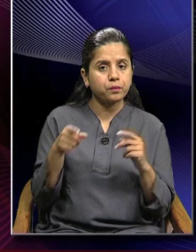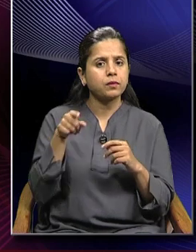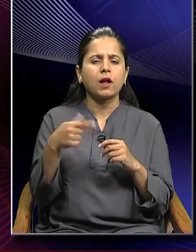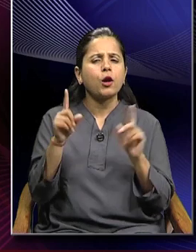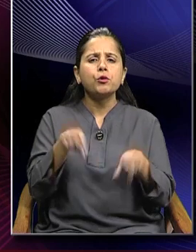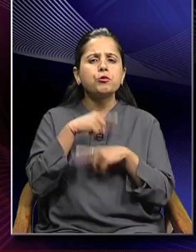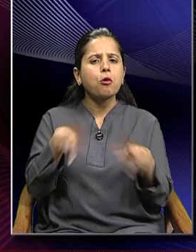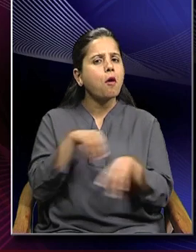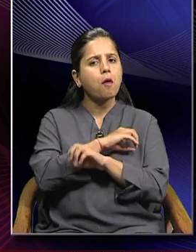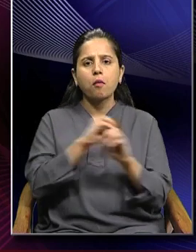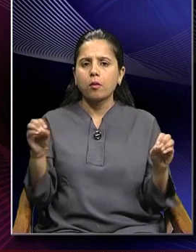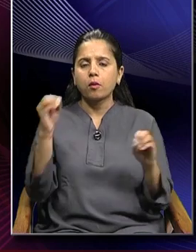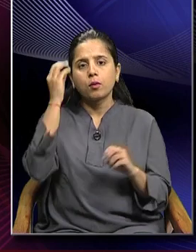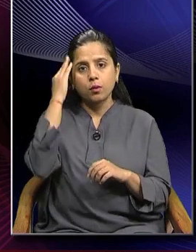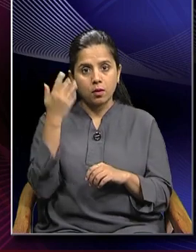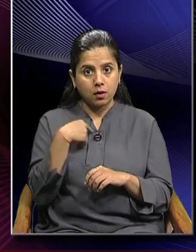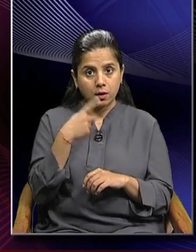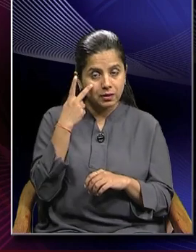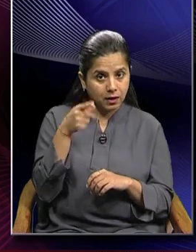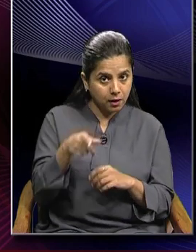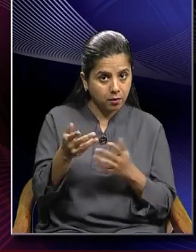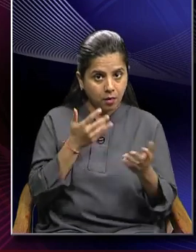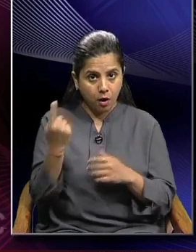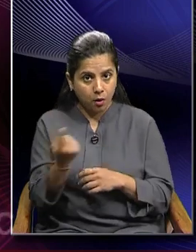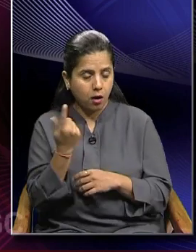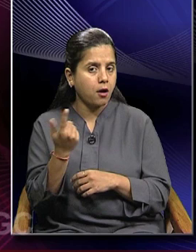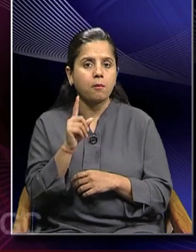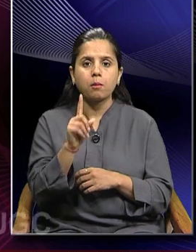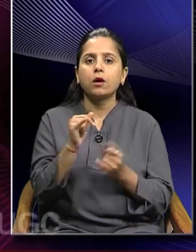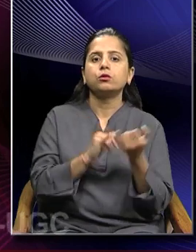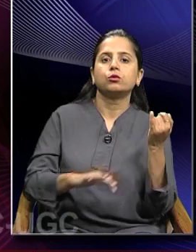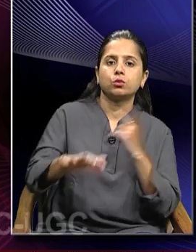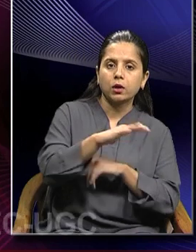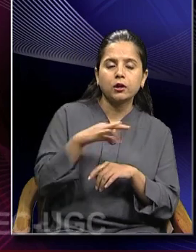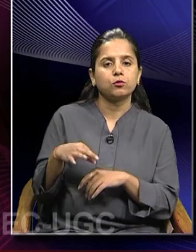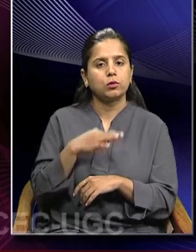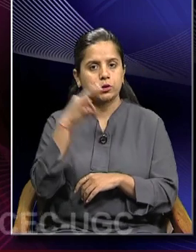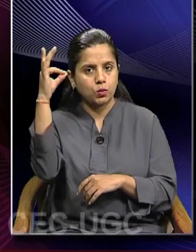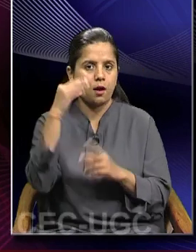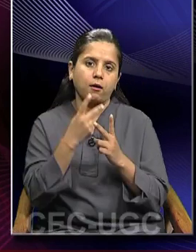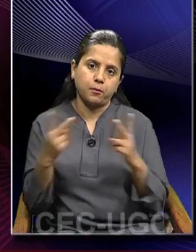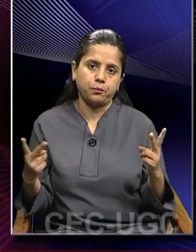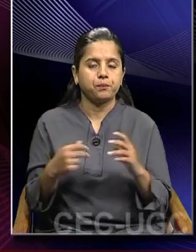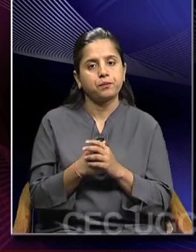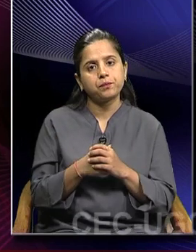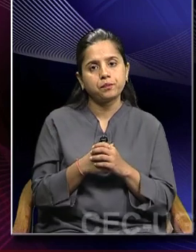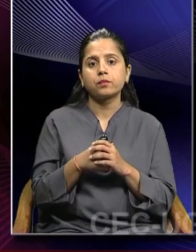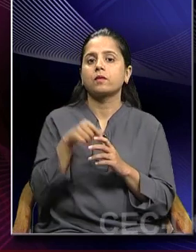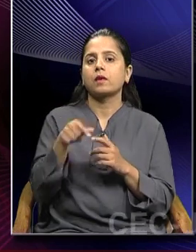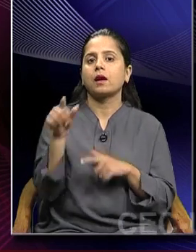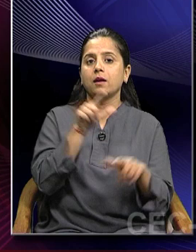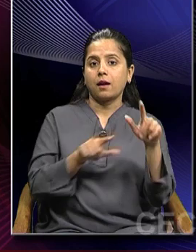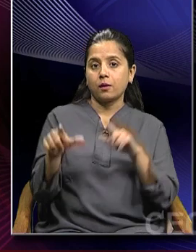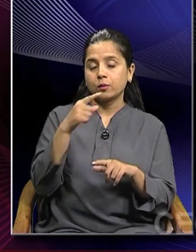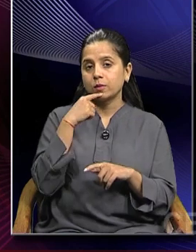be wrong here, because we are not only looking at the market but also society and spirituality. So in the language